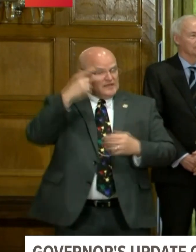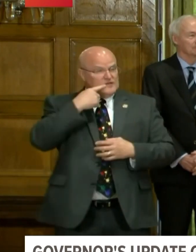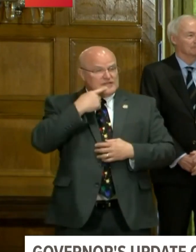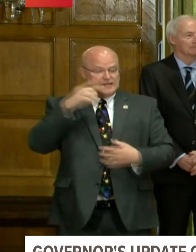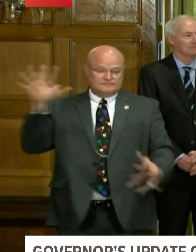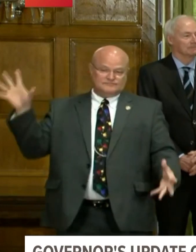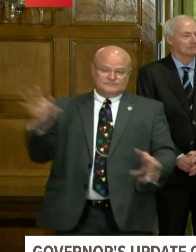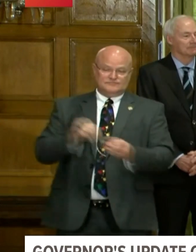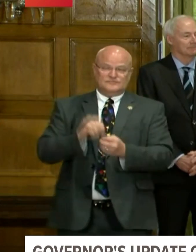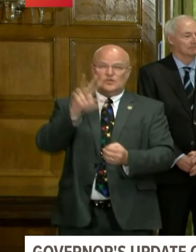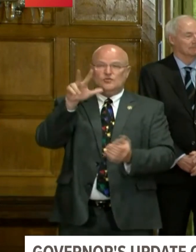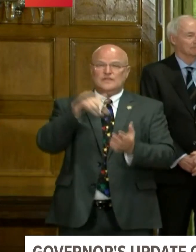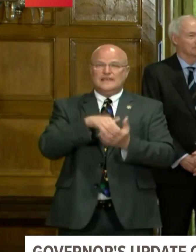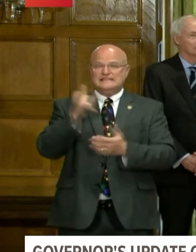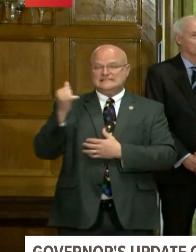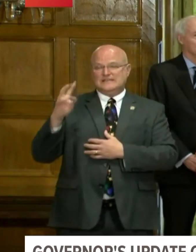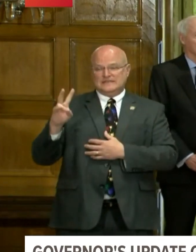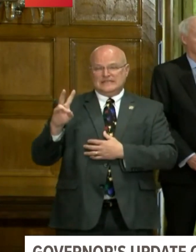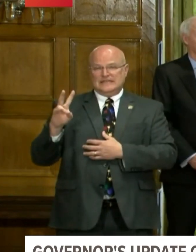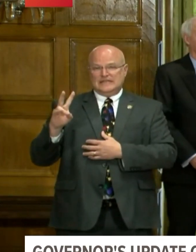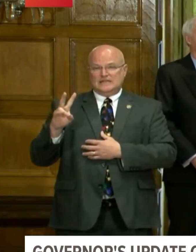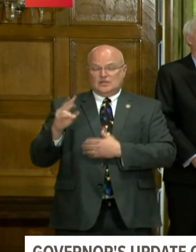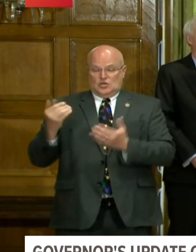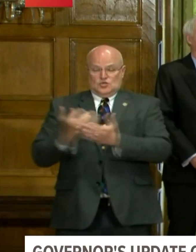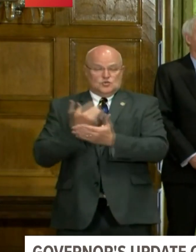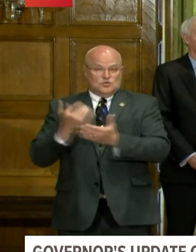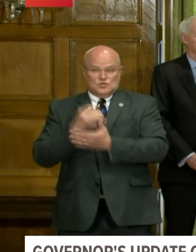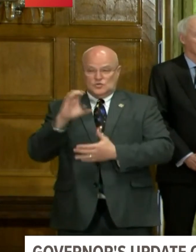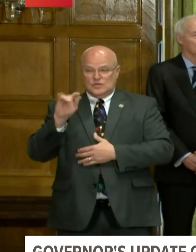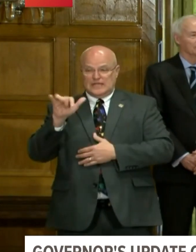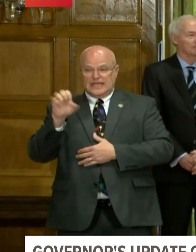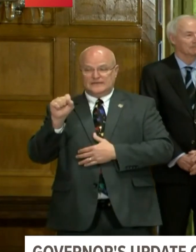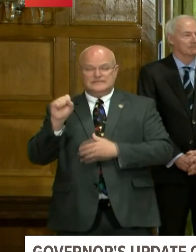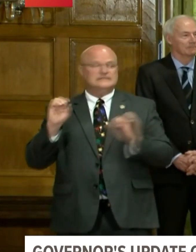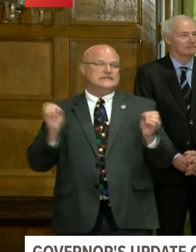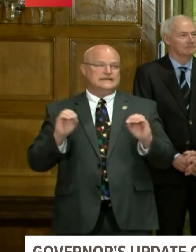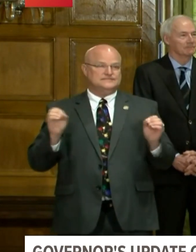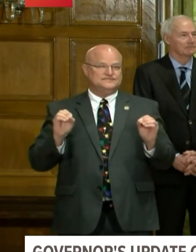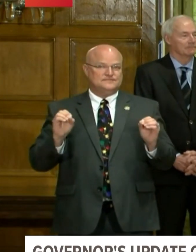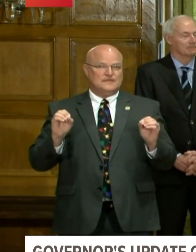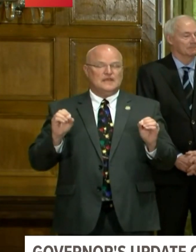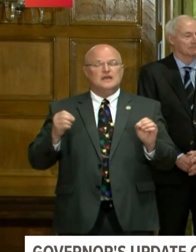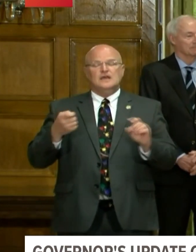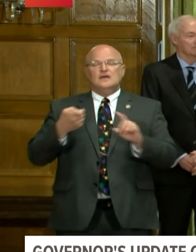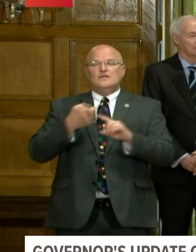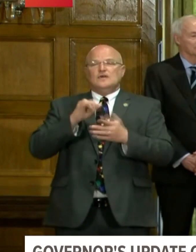our total is 3,017. We have no new counties. Of those